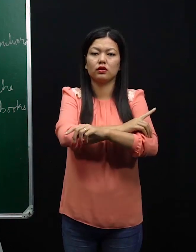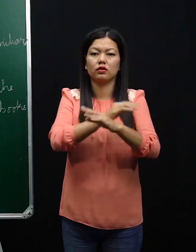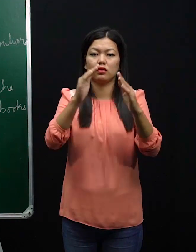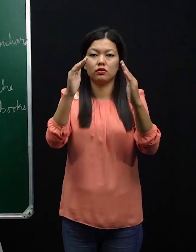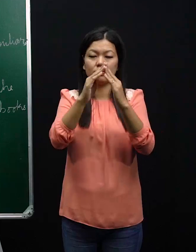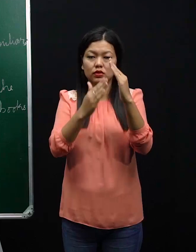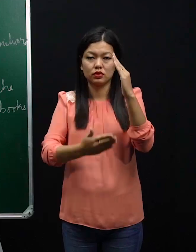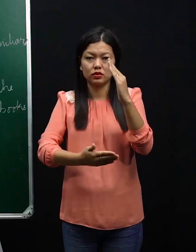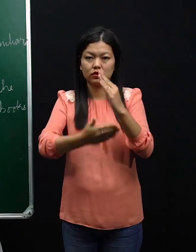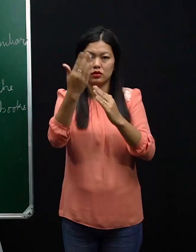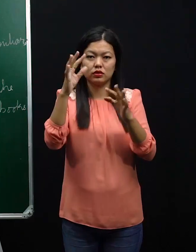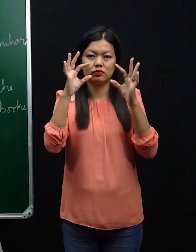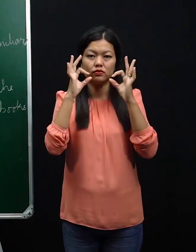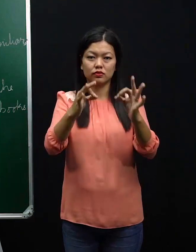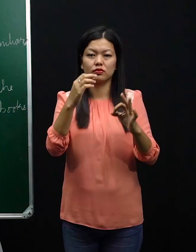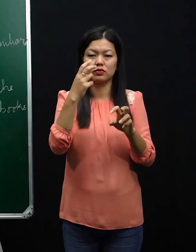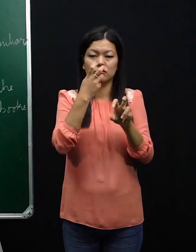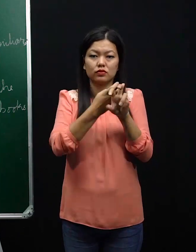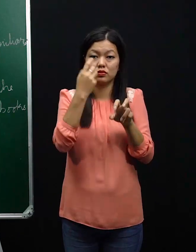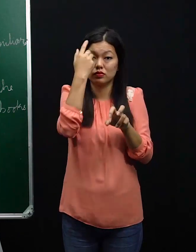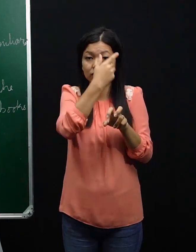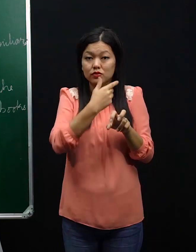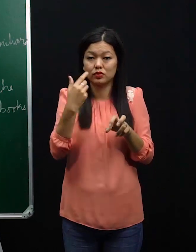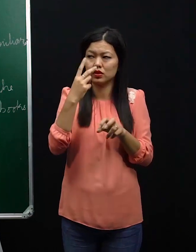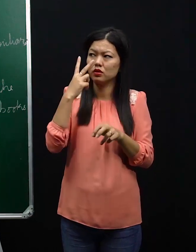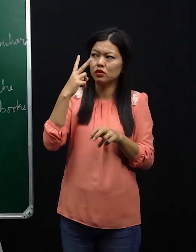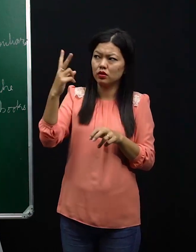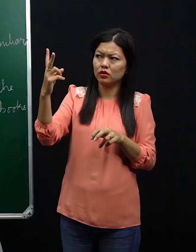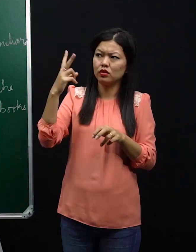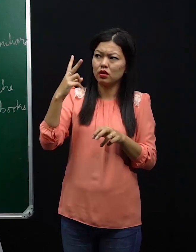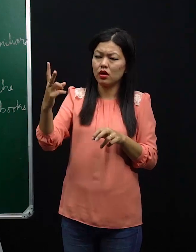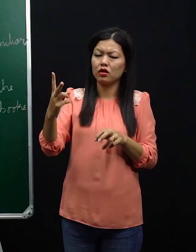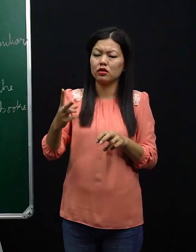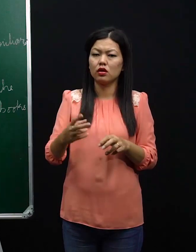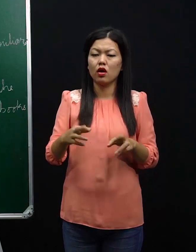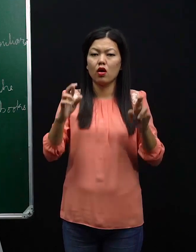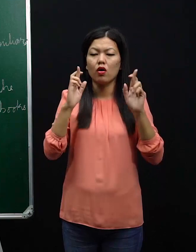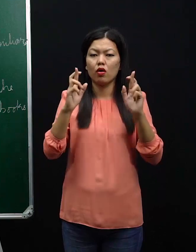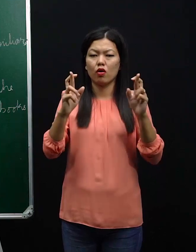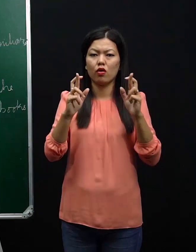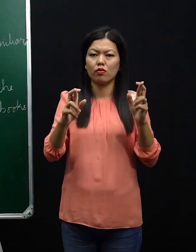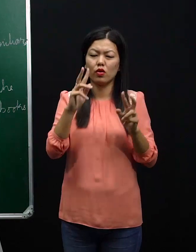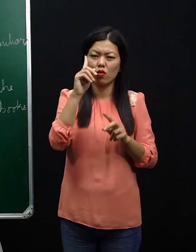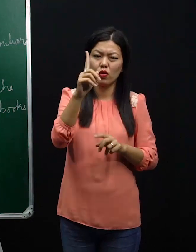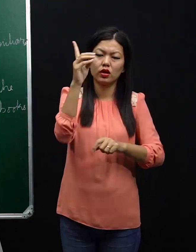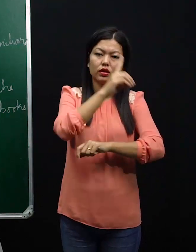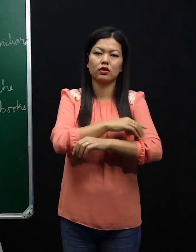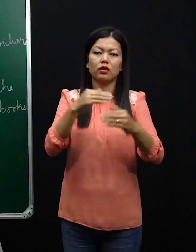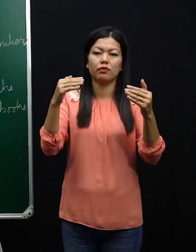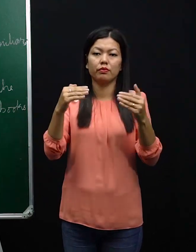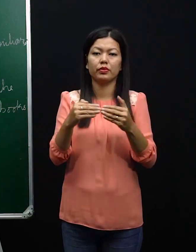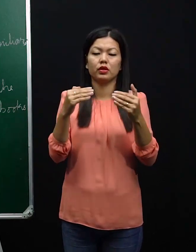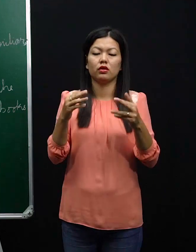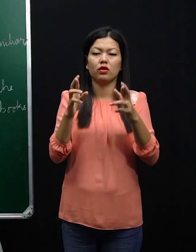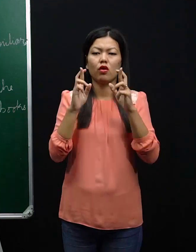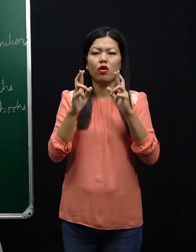something and you don't get that, what do you feel? We get disappointed. We feel disappointed. And so the same thing was happening to him. But as